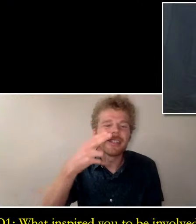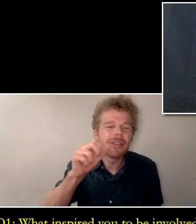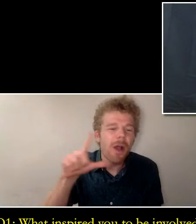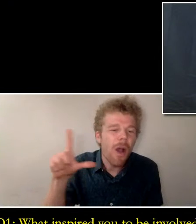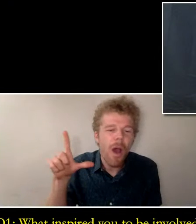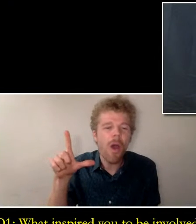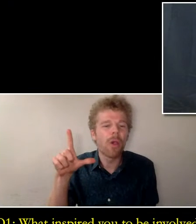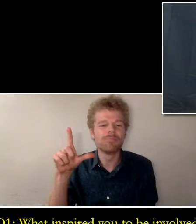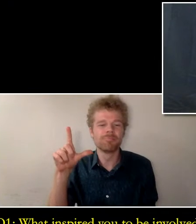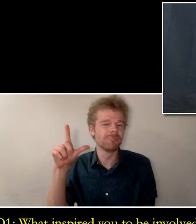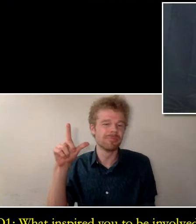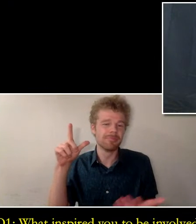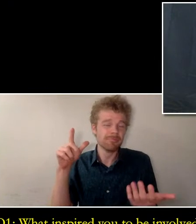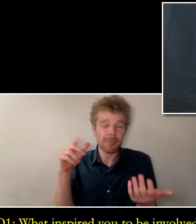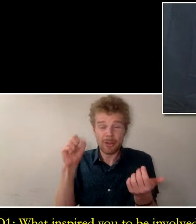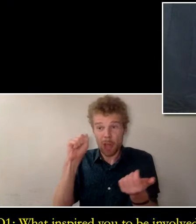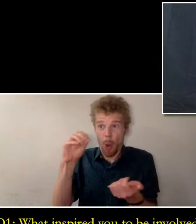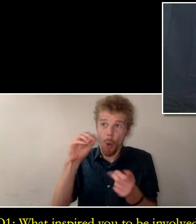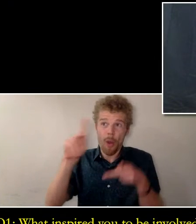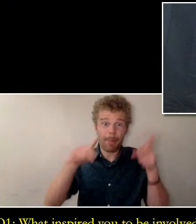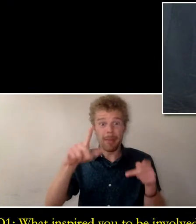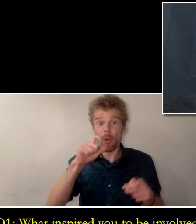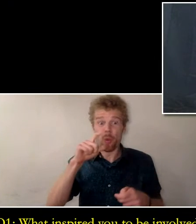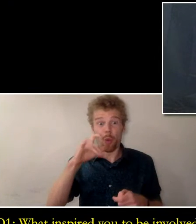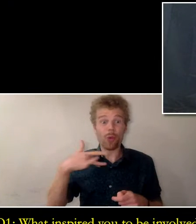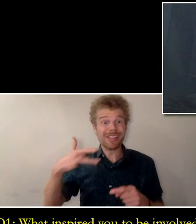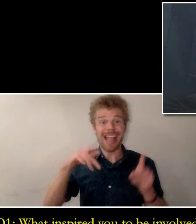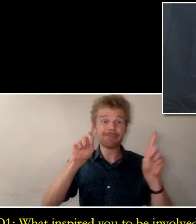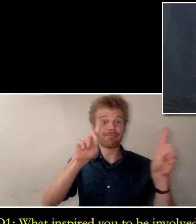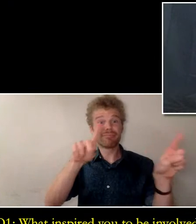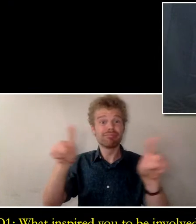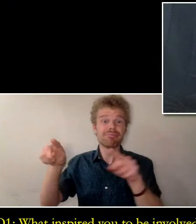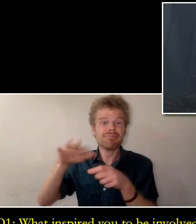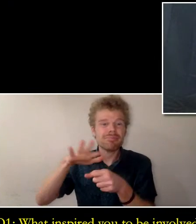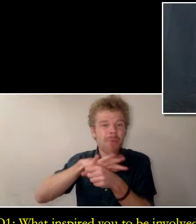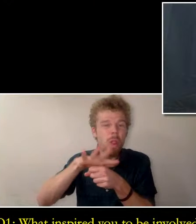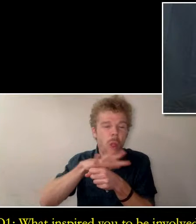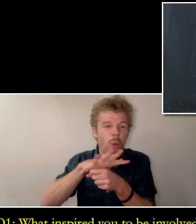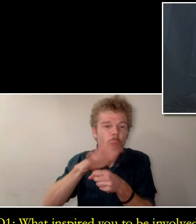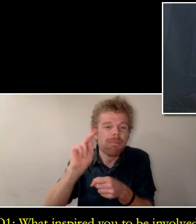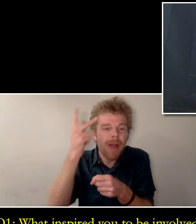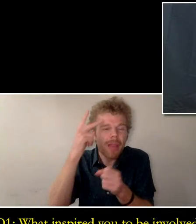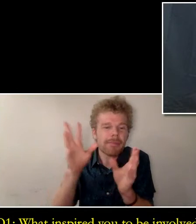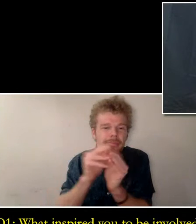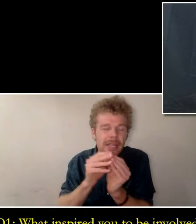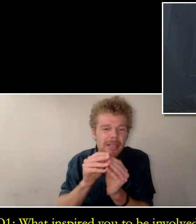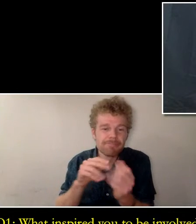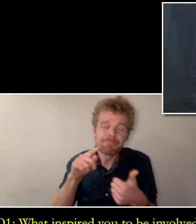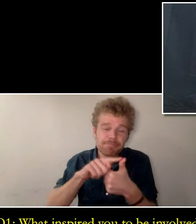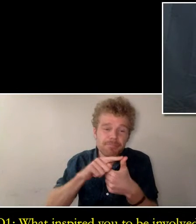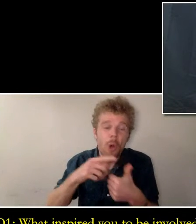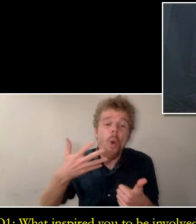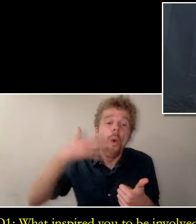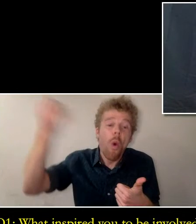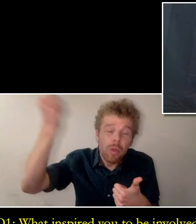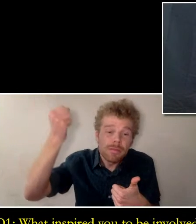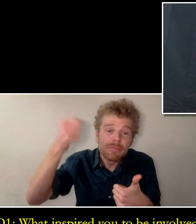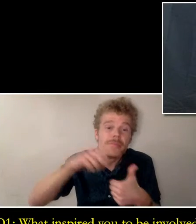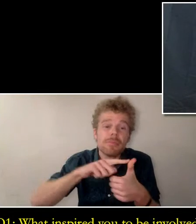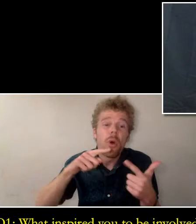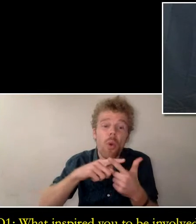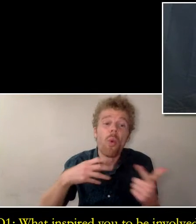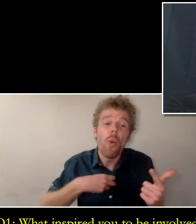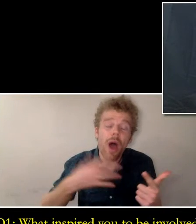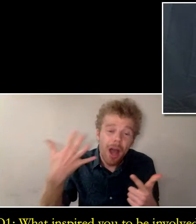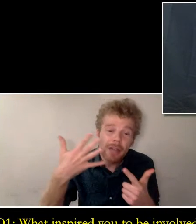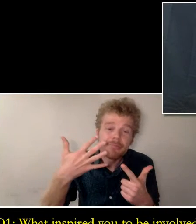don't look into their school board or what their city hall or what the folks at city hall are doing. Most